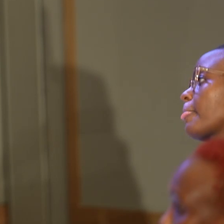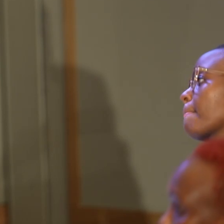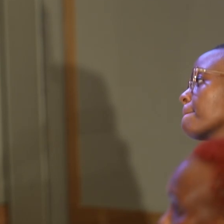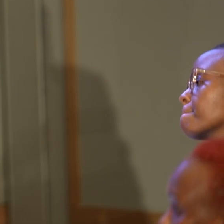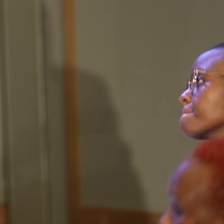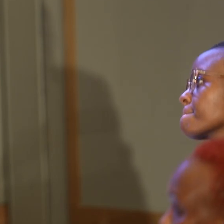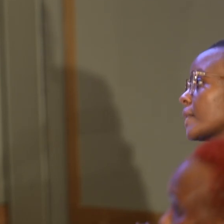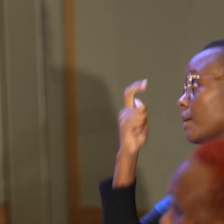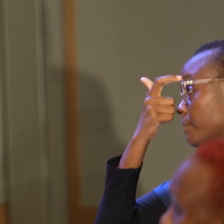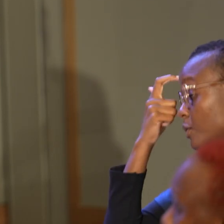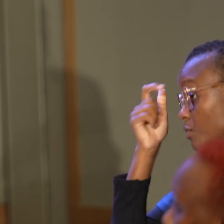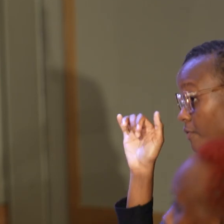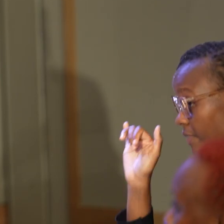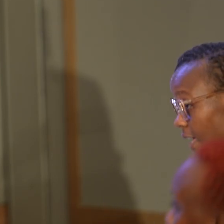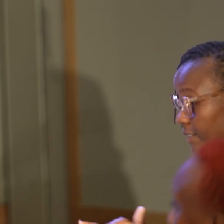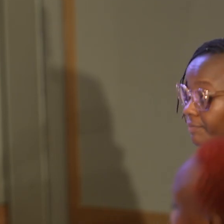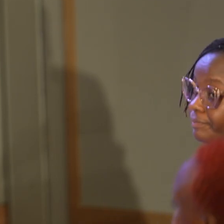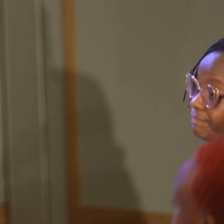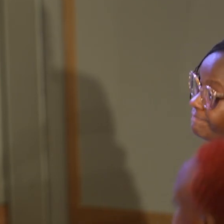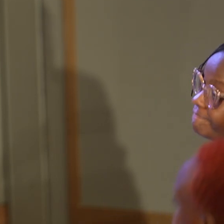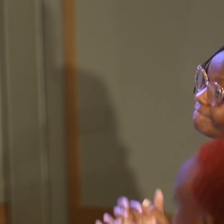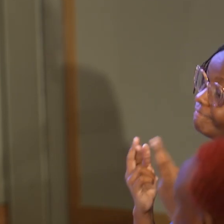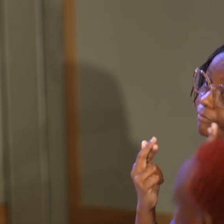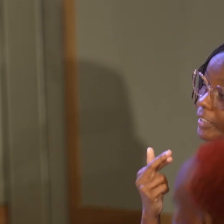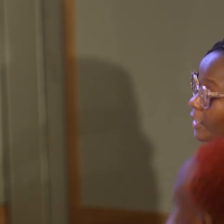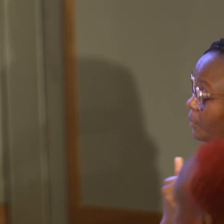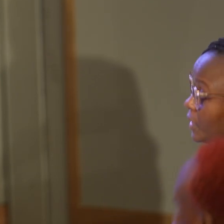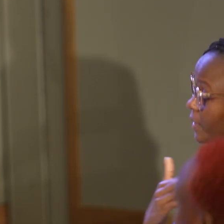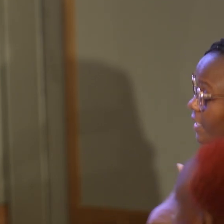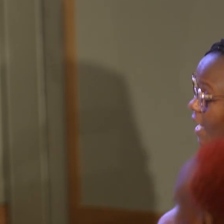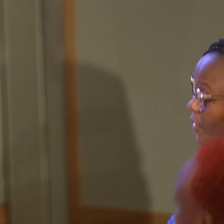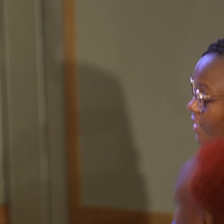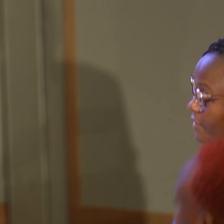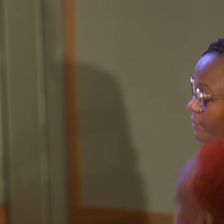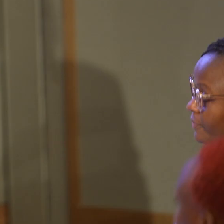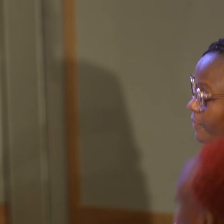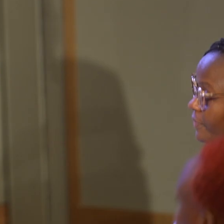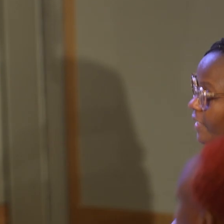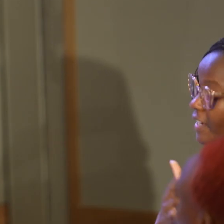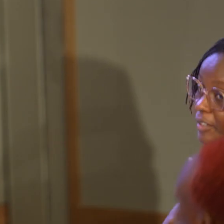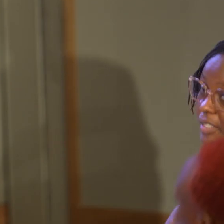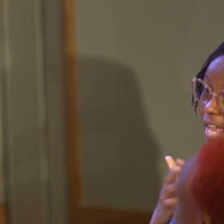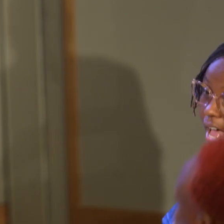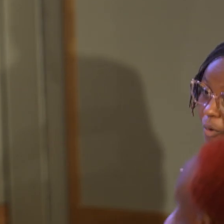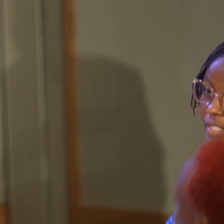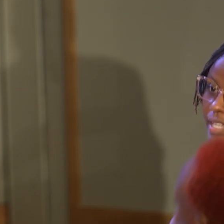And for that alone, we do have the obligation to ensure that the standards are harmonized,